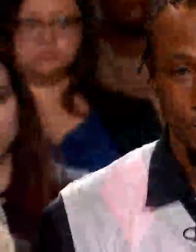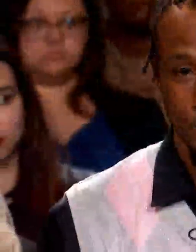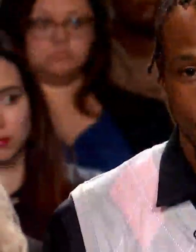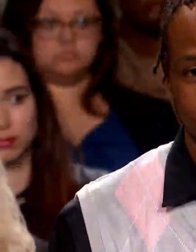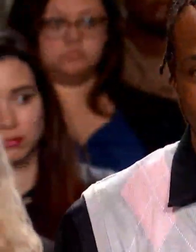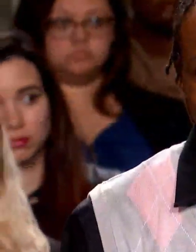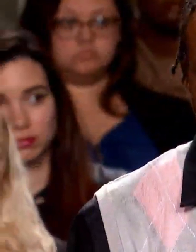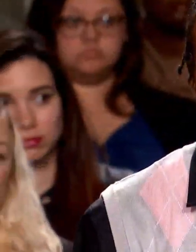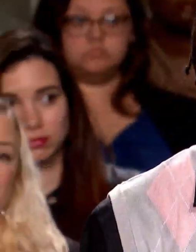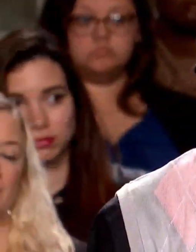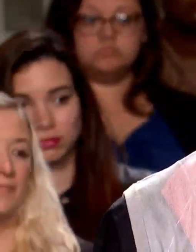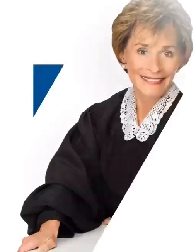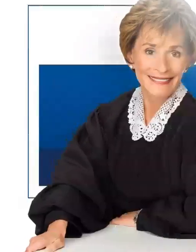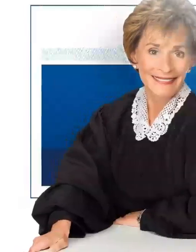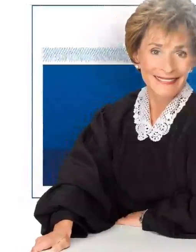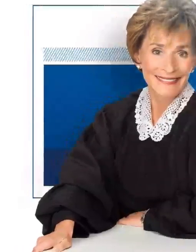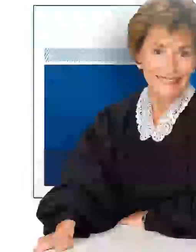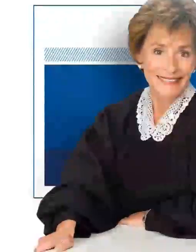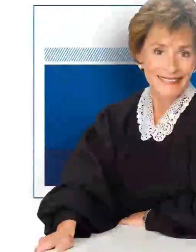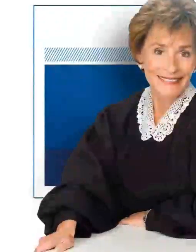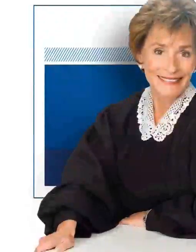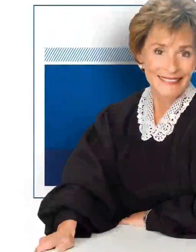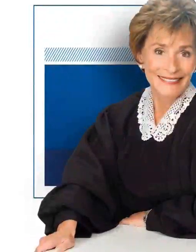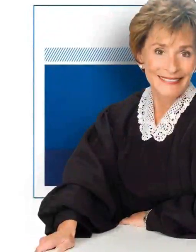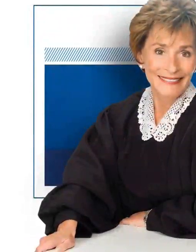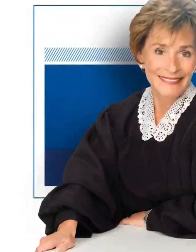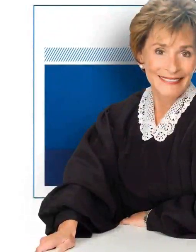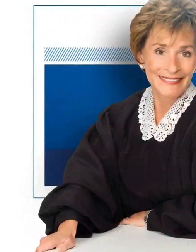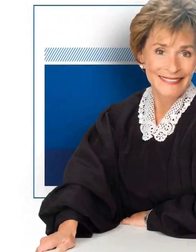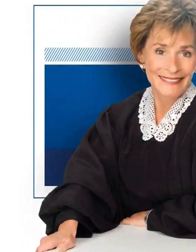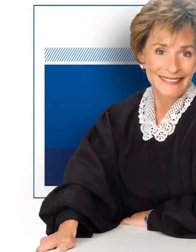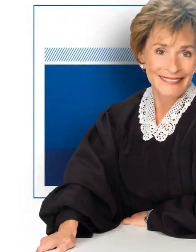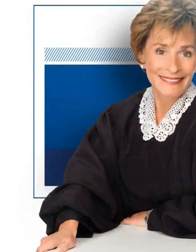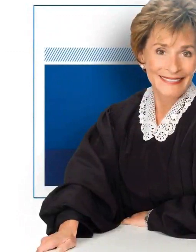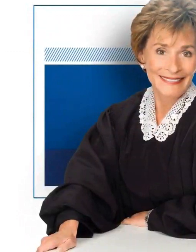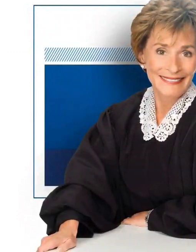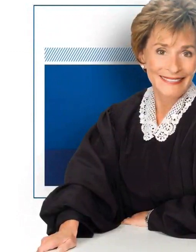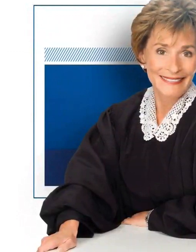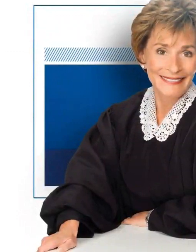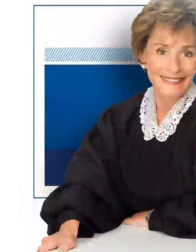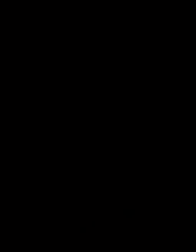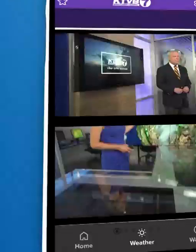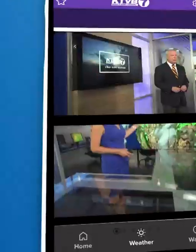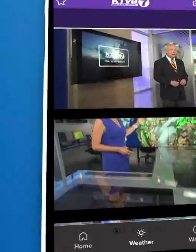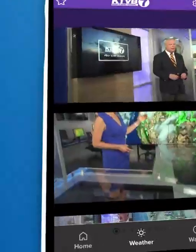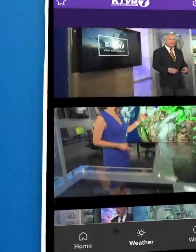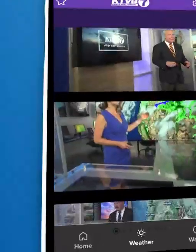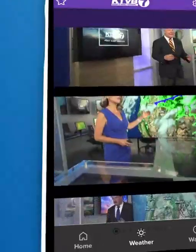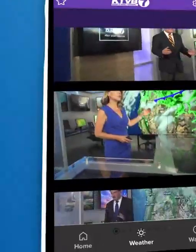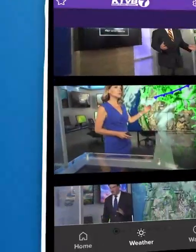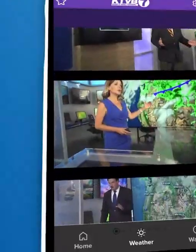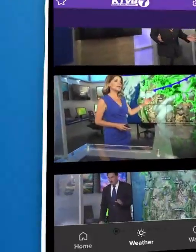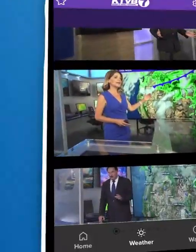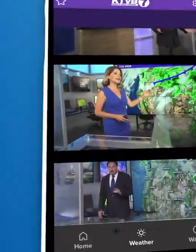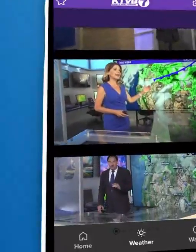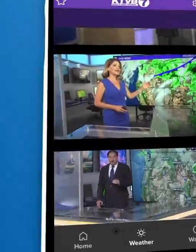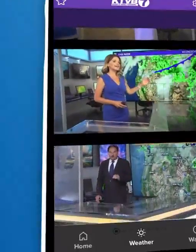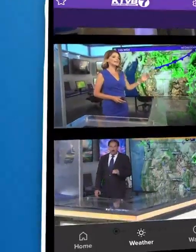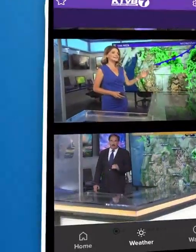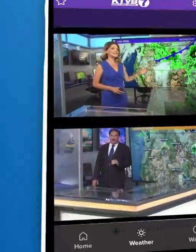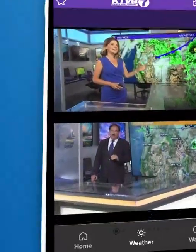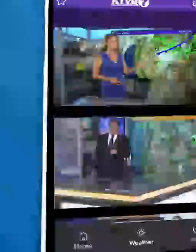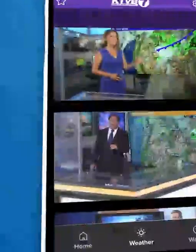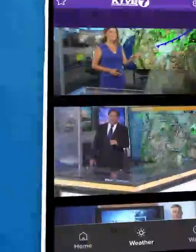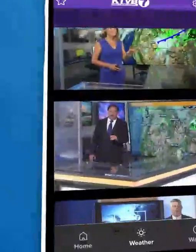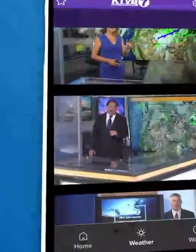custody. Next, Judge Judy. Today at 3 on KTVV. More local meteorologists so we